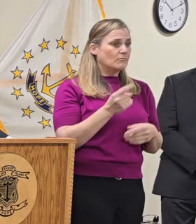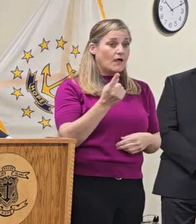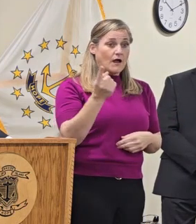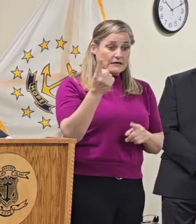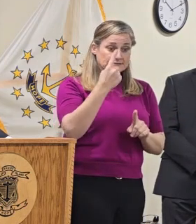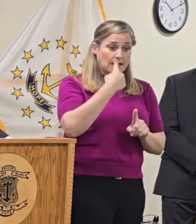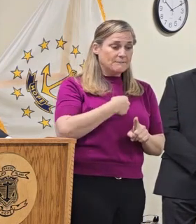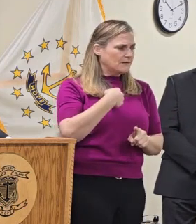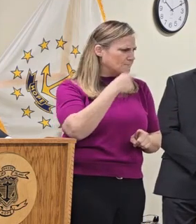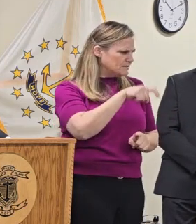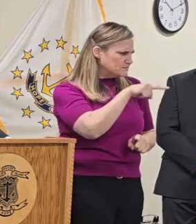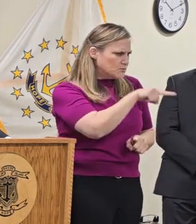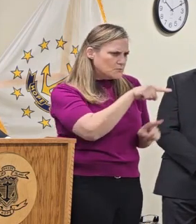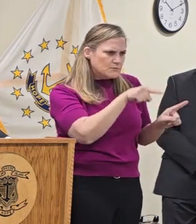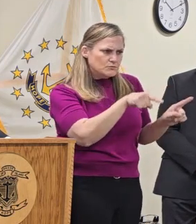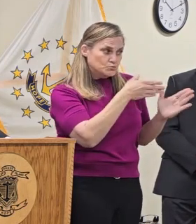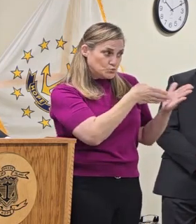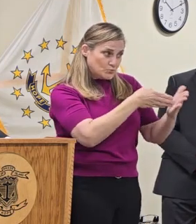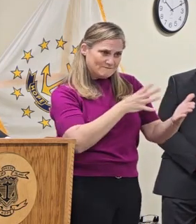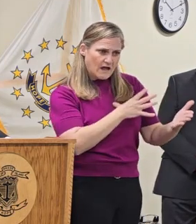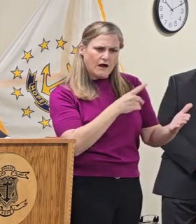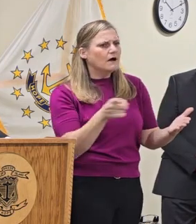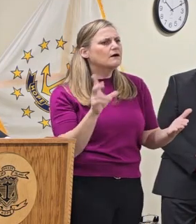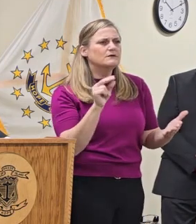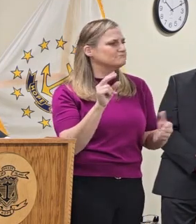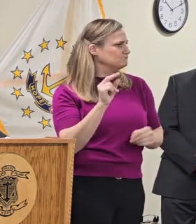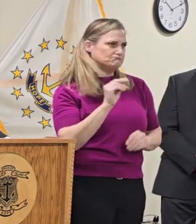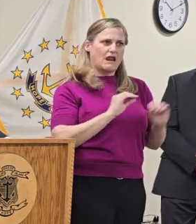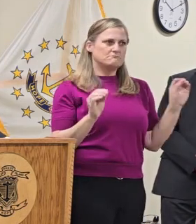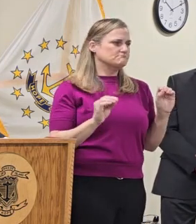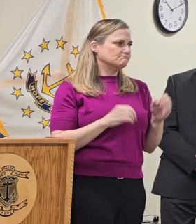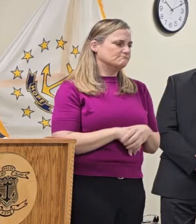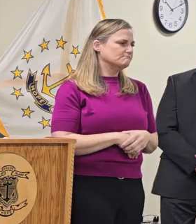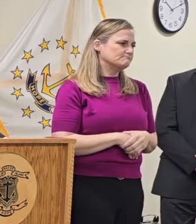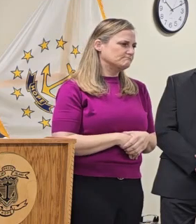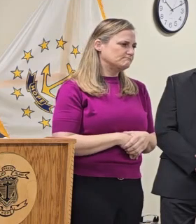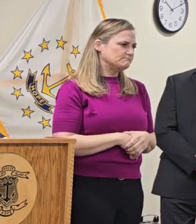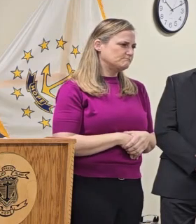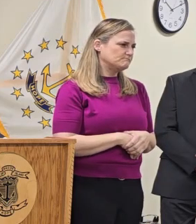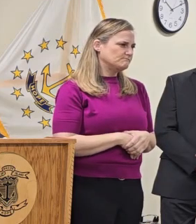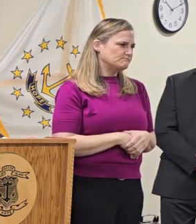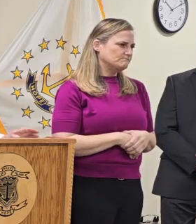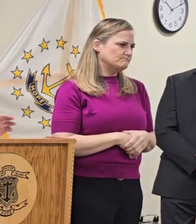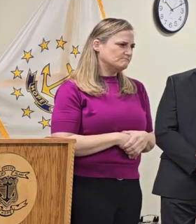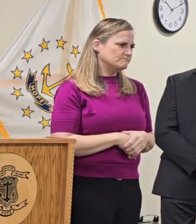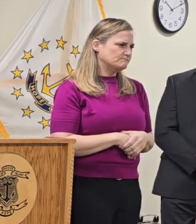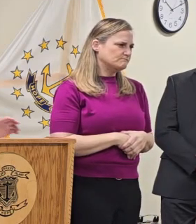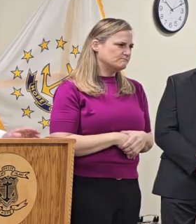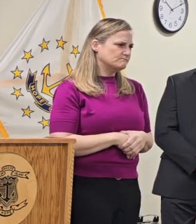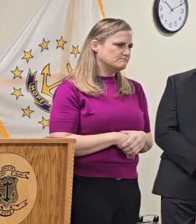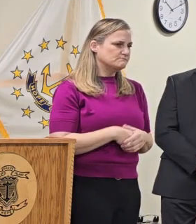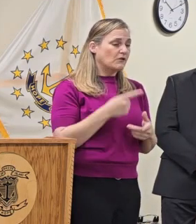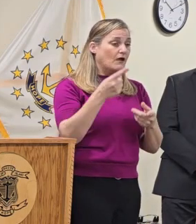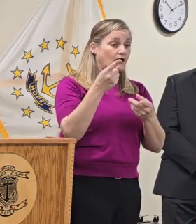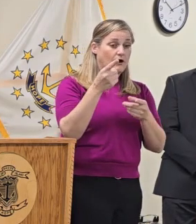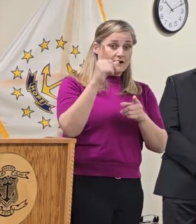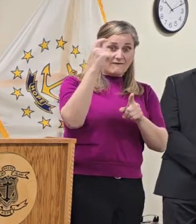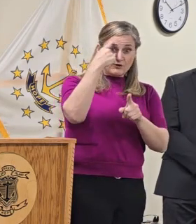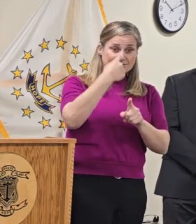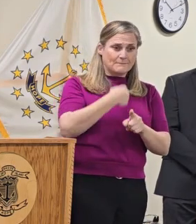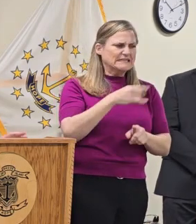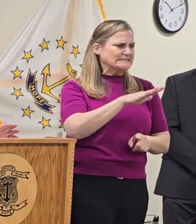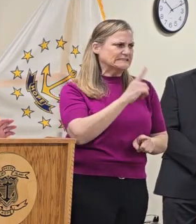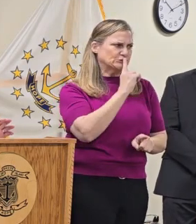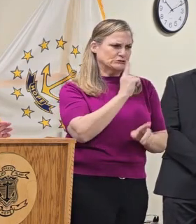was more than delighted to hear that, because one of the conditions that I would have to get involved in the case is that there would